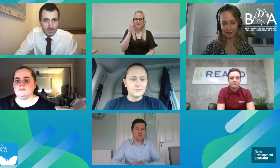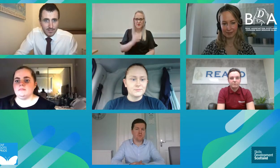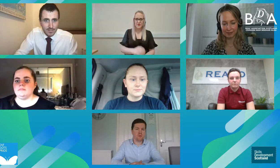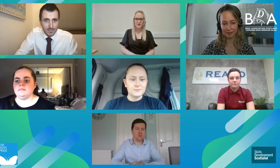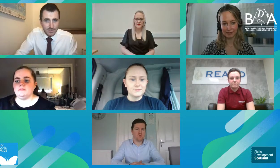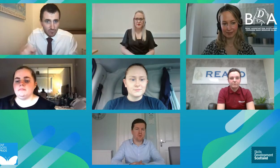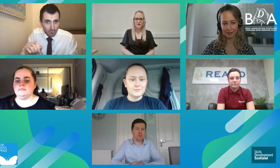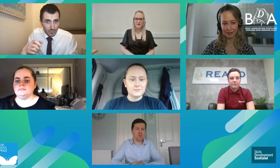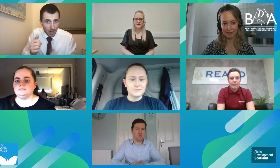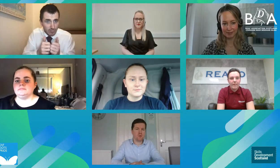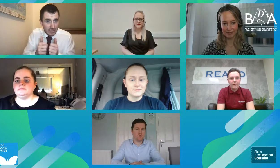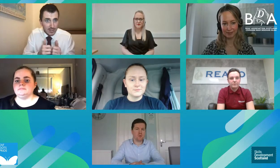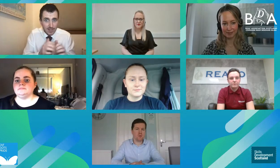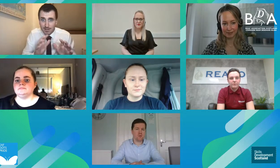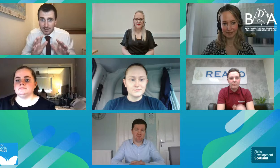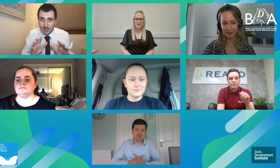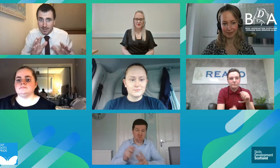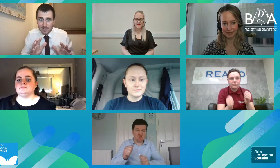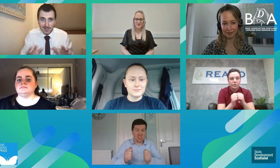How does that sound?